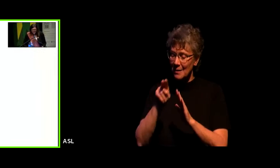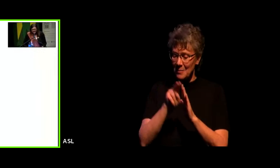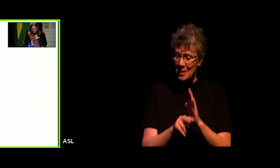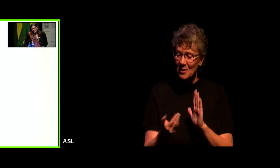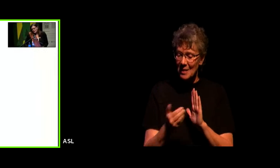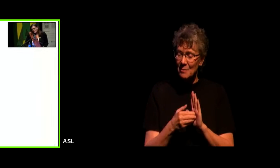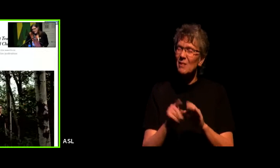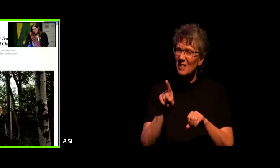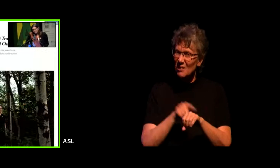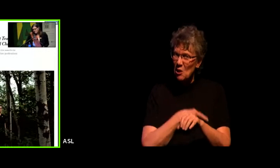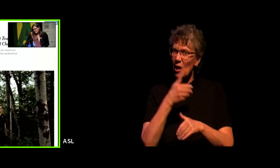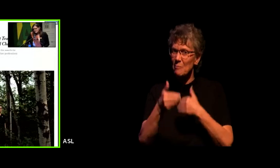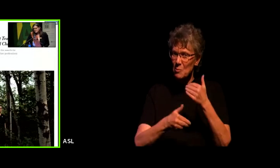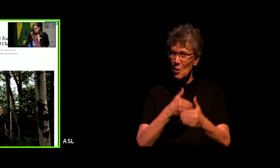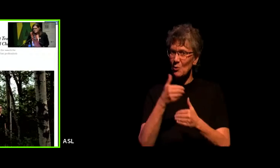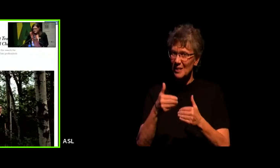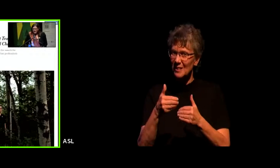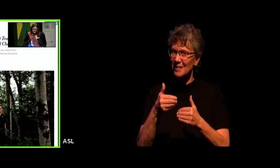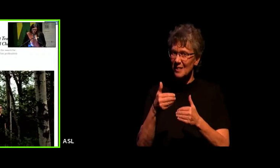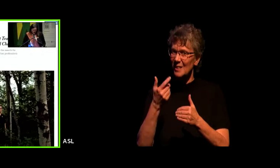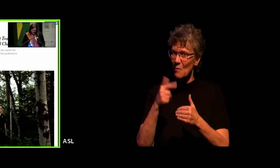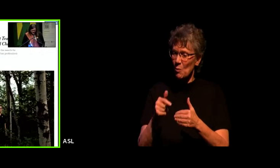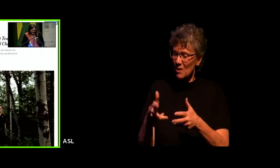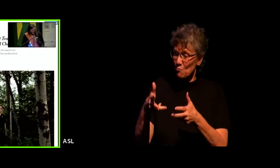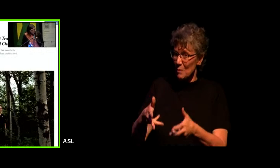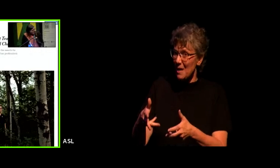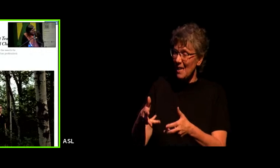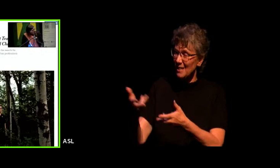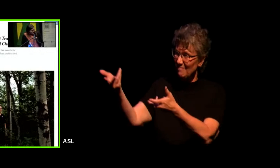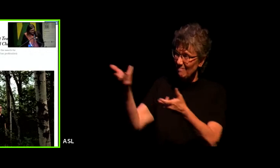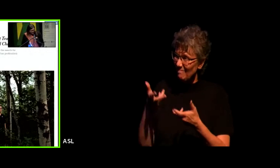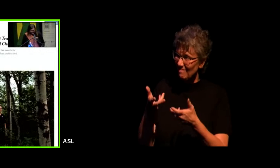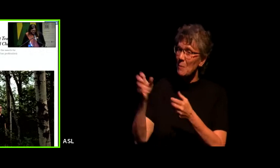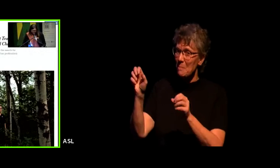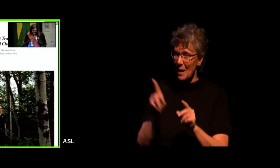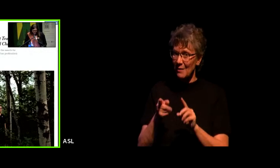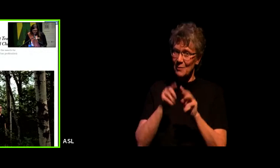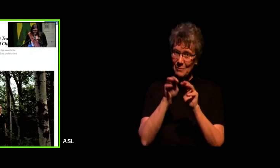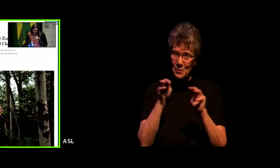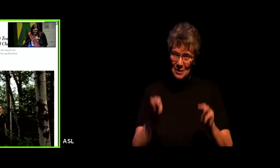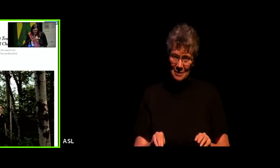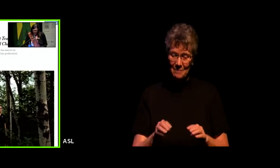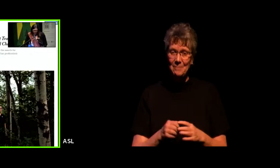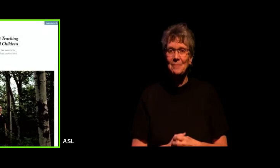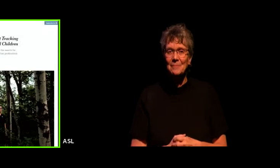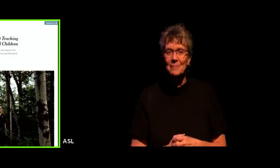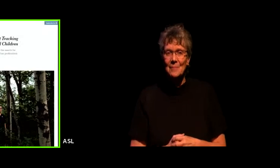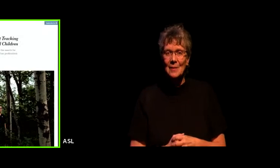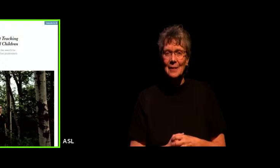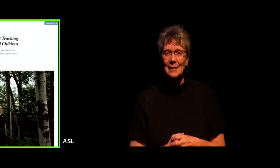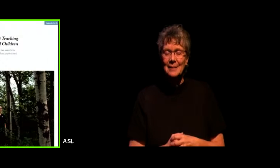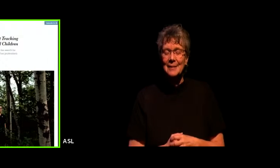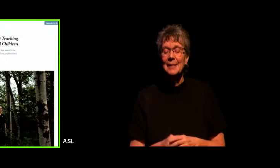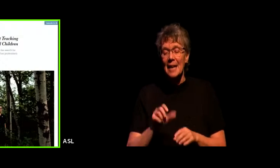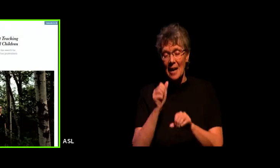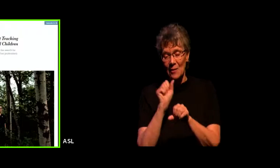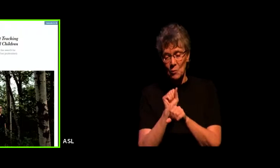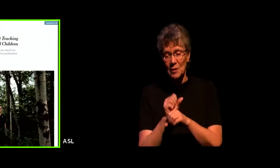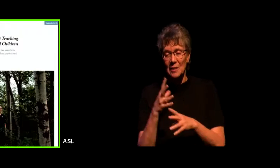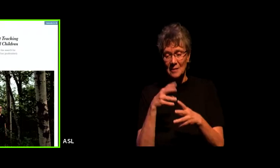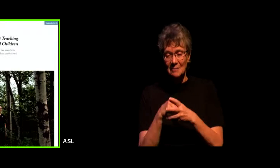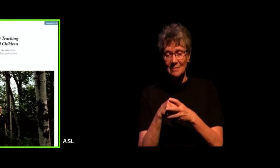least a little bit about this type of work to find the missing children. I mean, we know how many of our